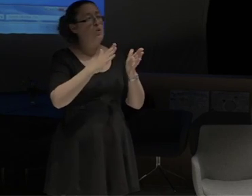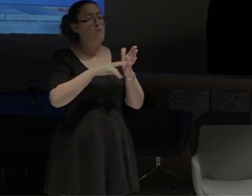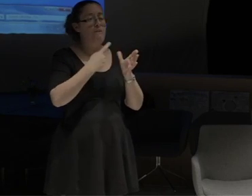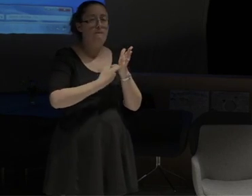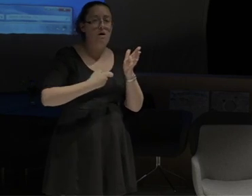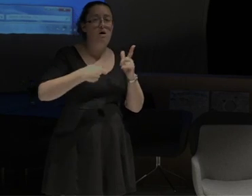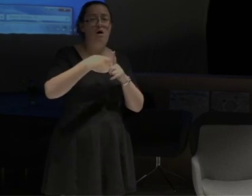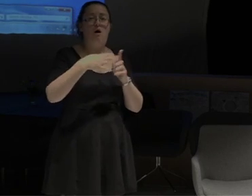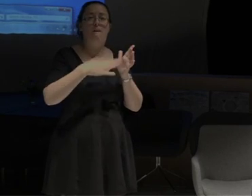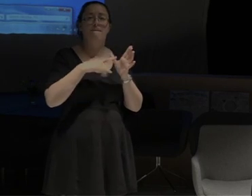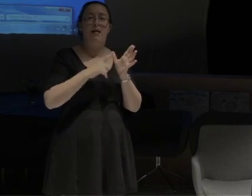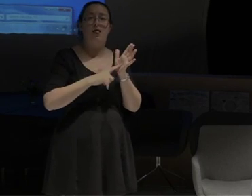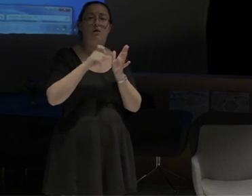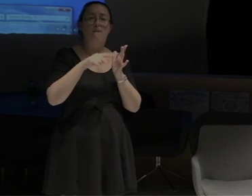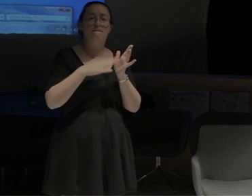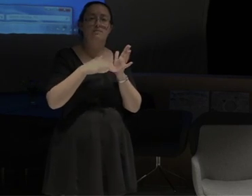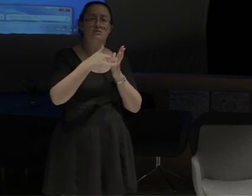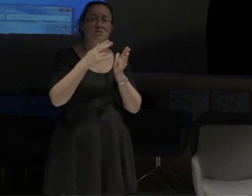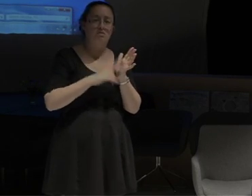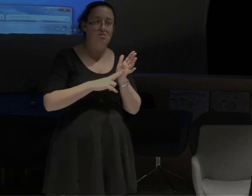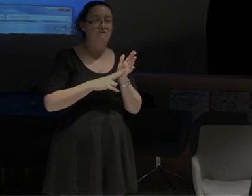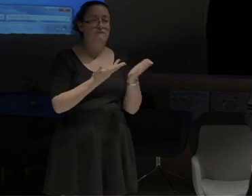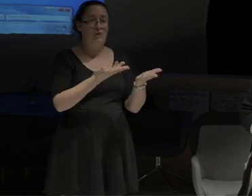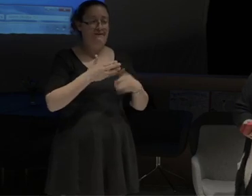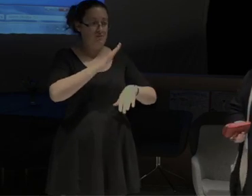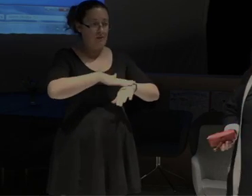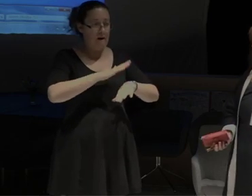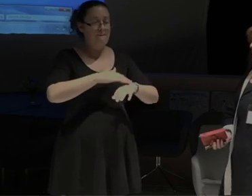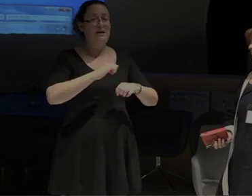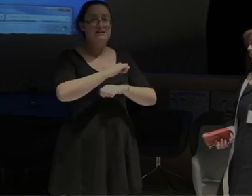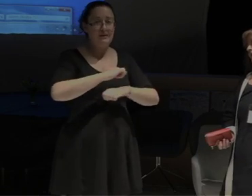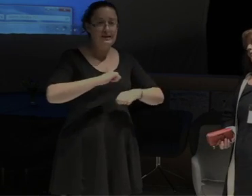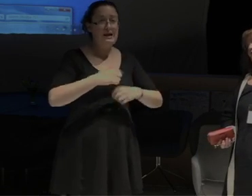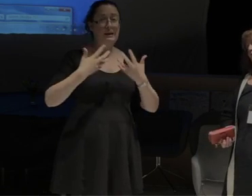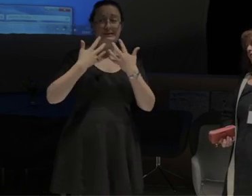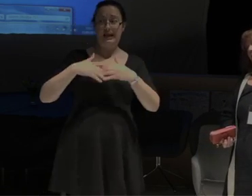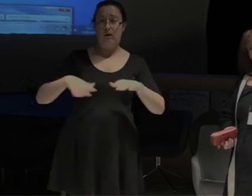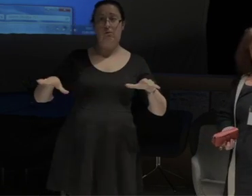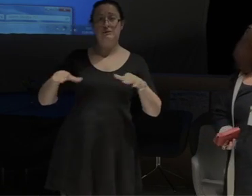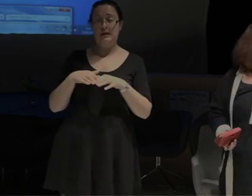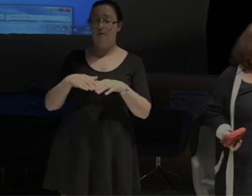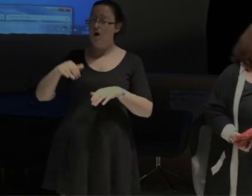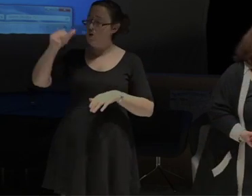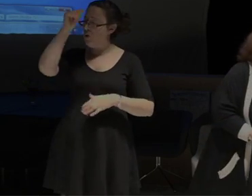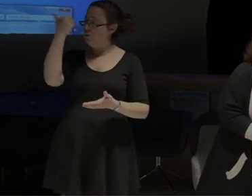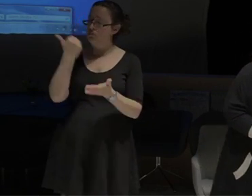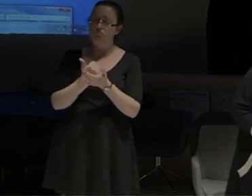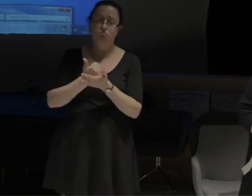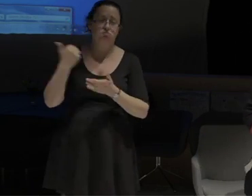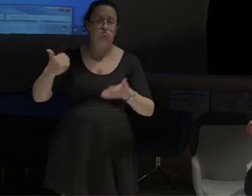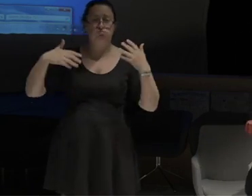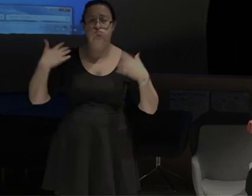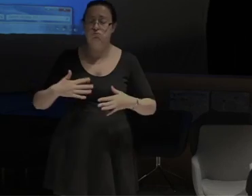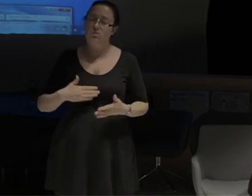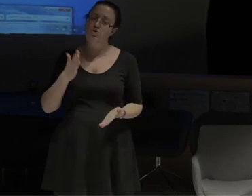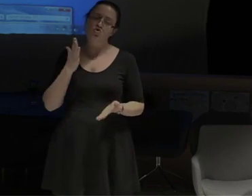for giving so much of his time to us and the space. The tech team, I know, have been amazing. I'm sure at times you have really